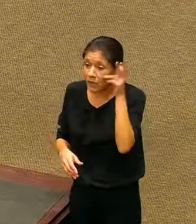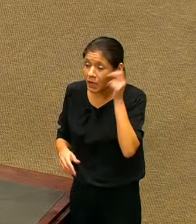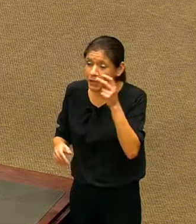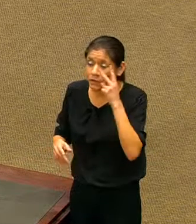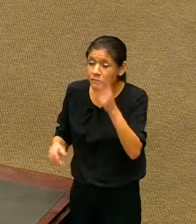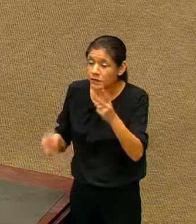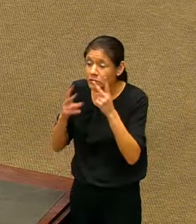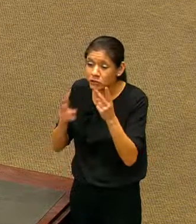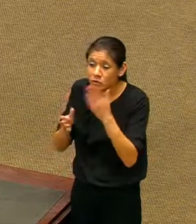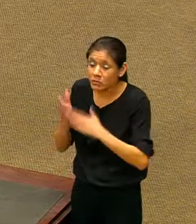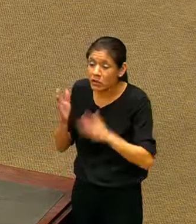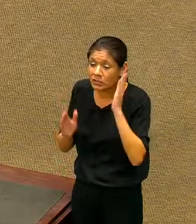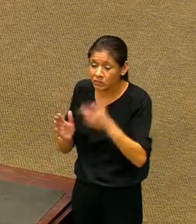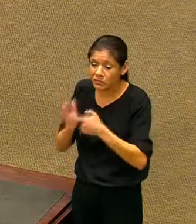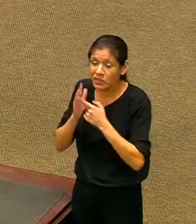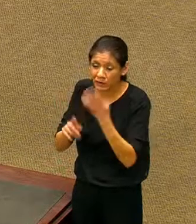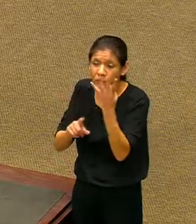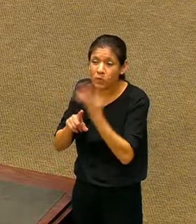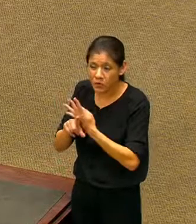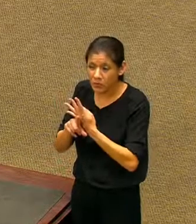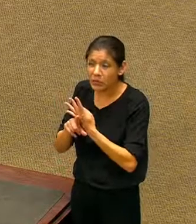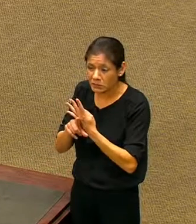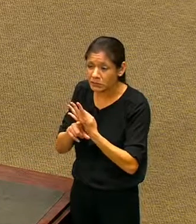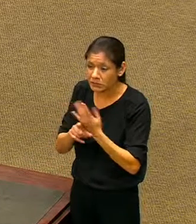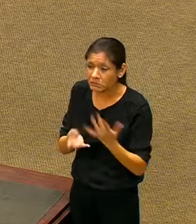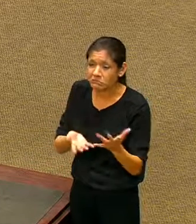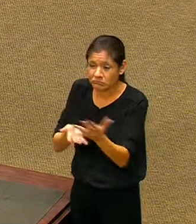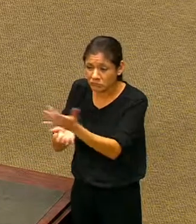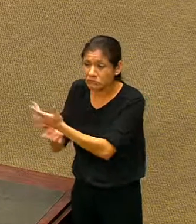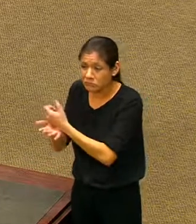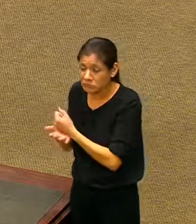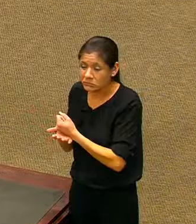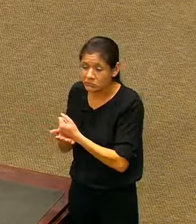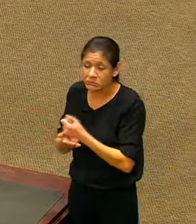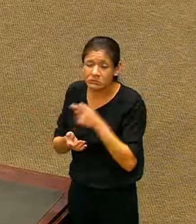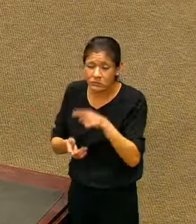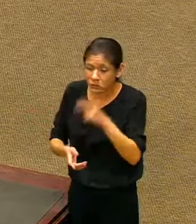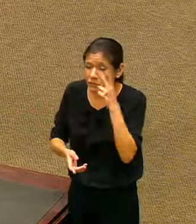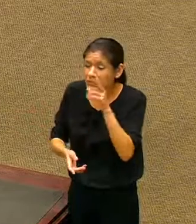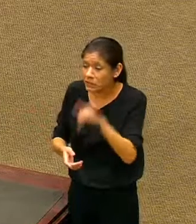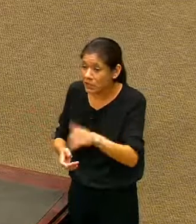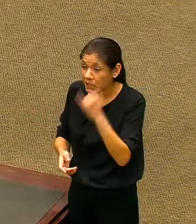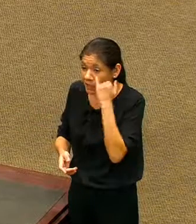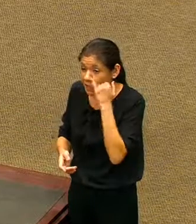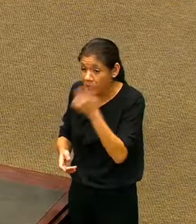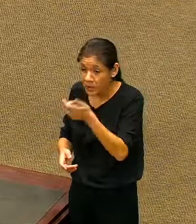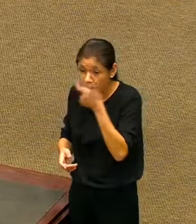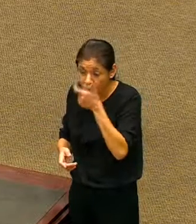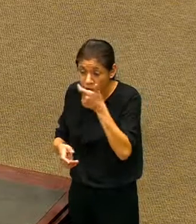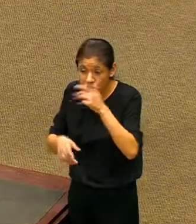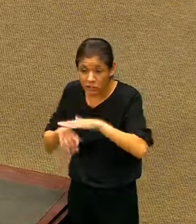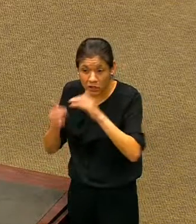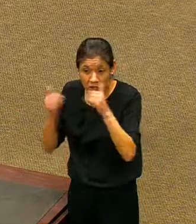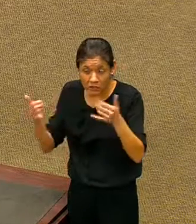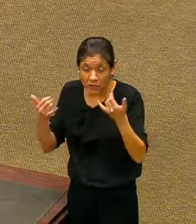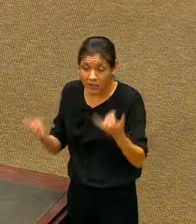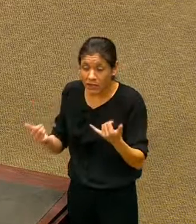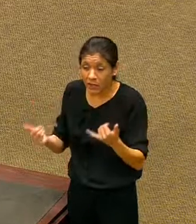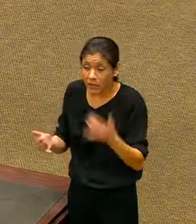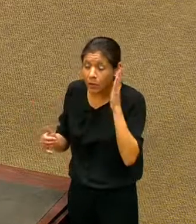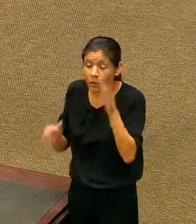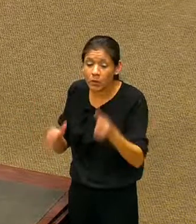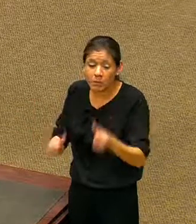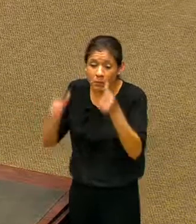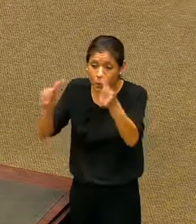at least 4 months to get. So just so people see that, and if they're watching on our website, and we're going to be